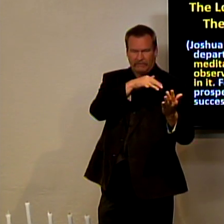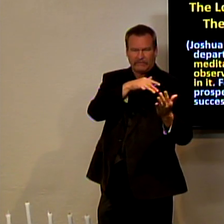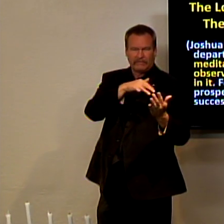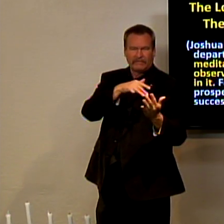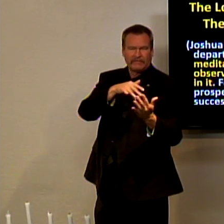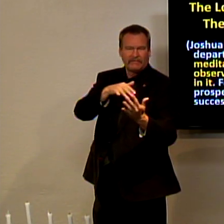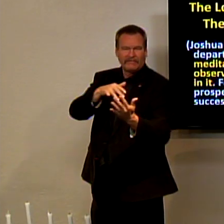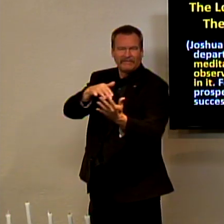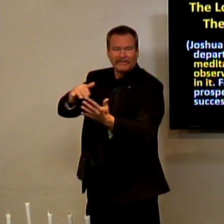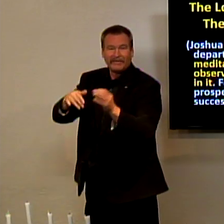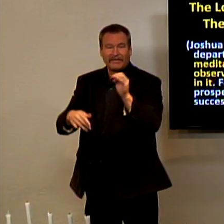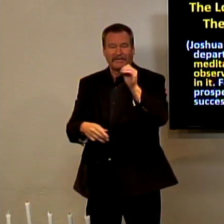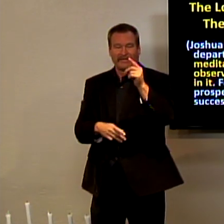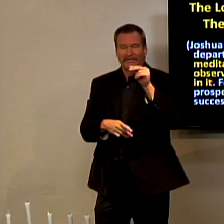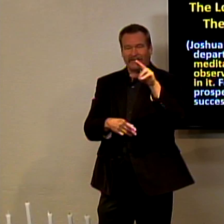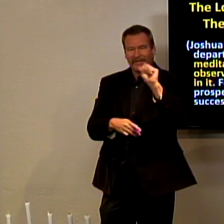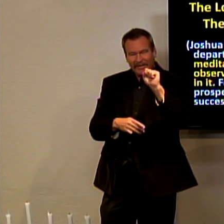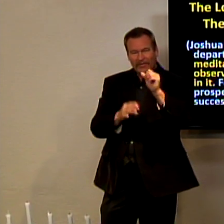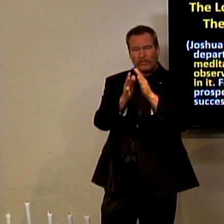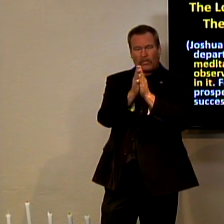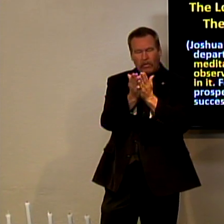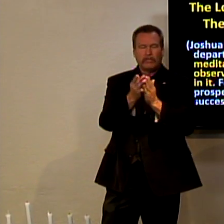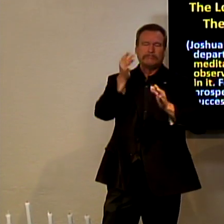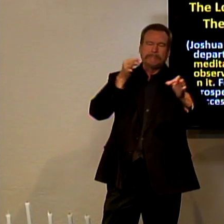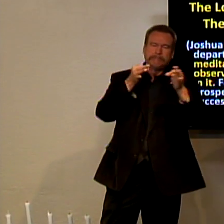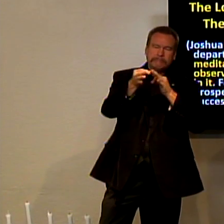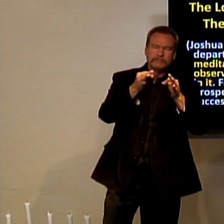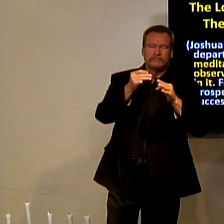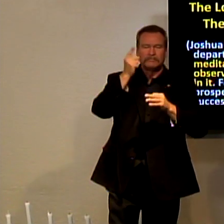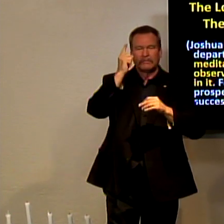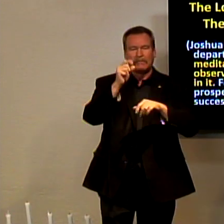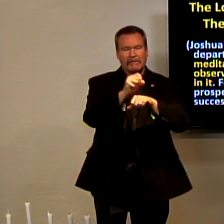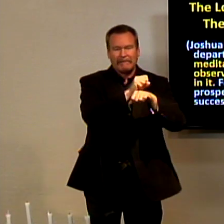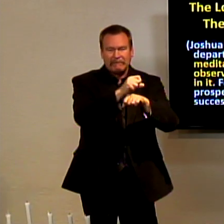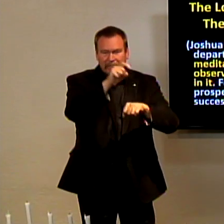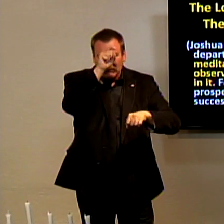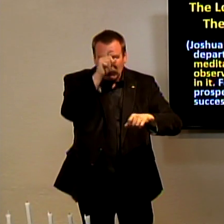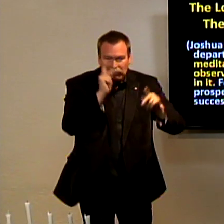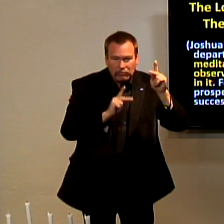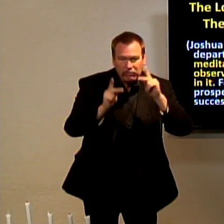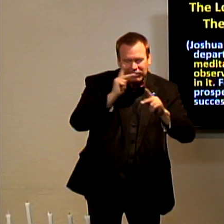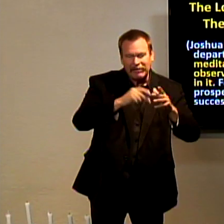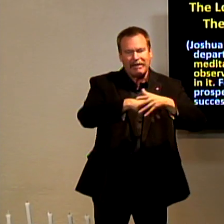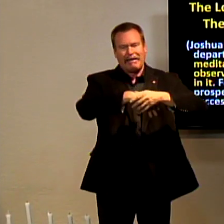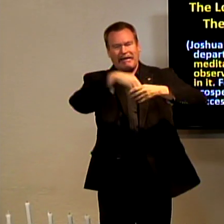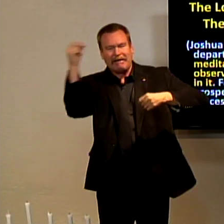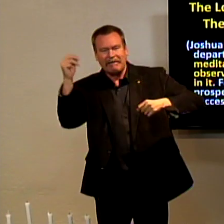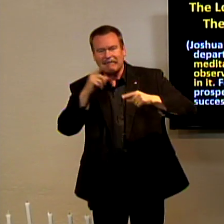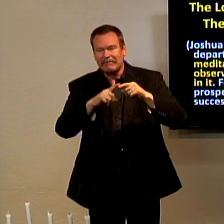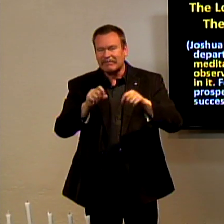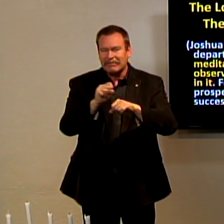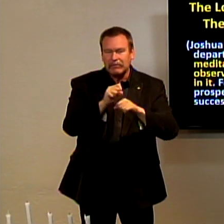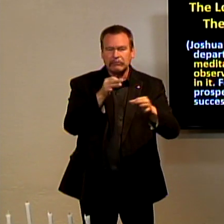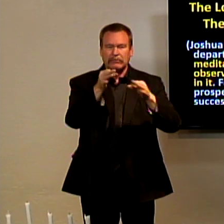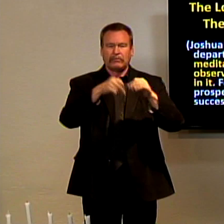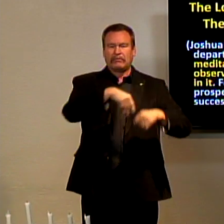and God was telling Joshua, study these books of the Bible. Study how your ancestors were called